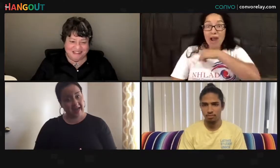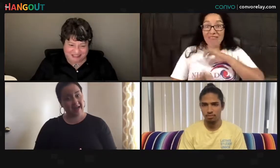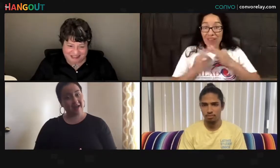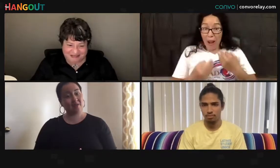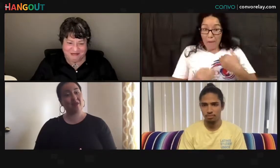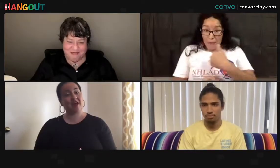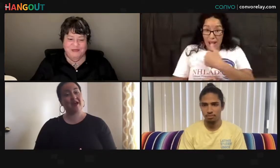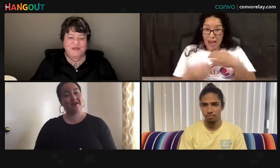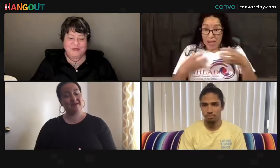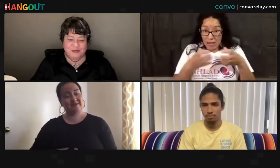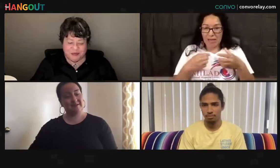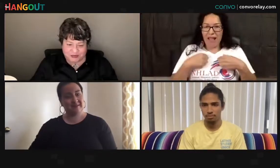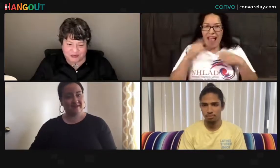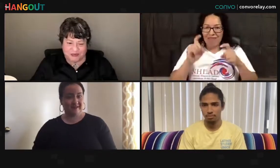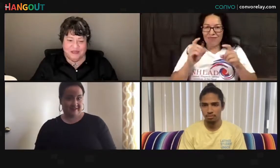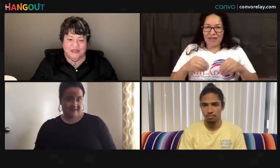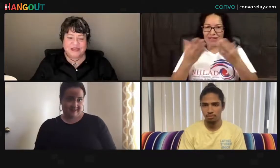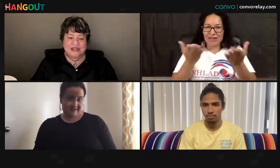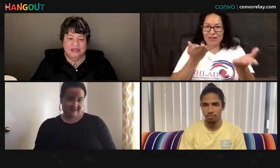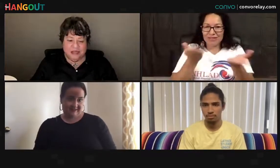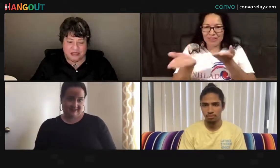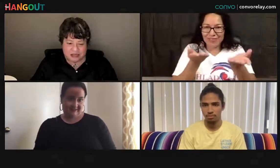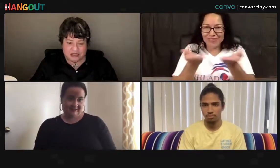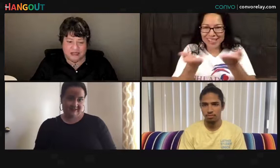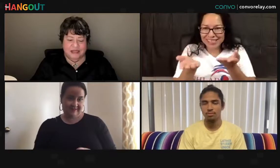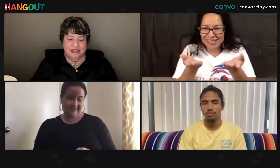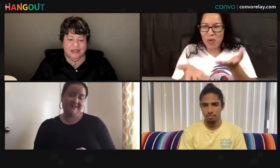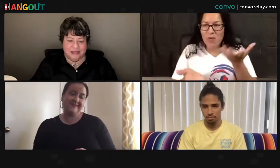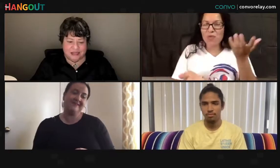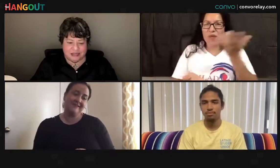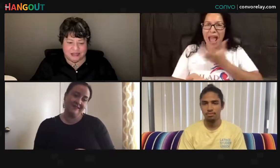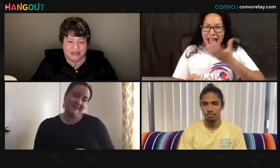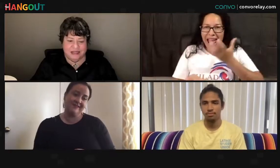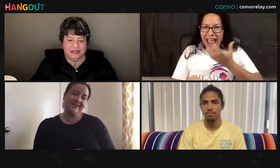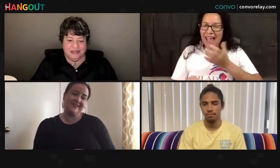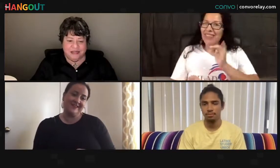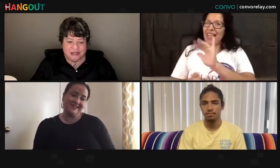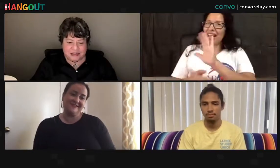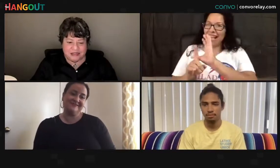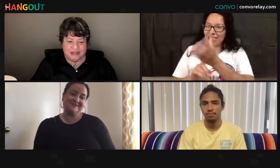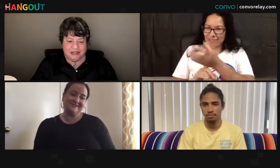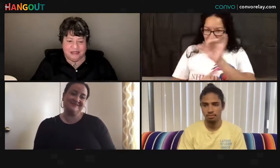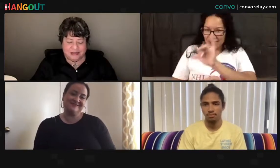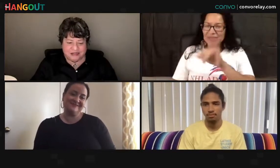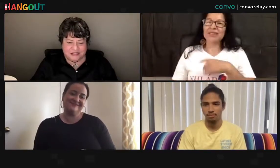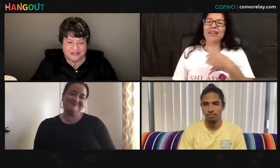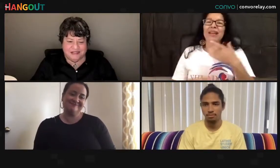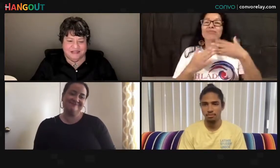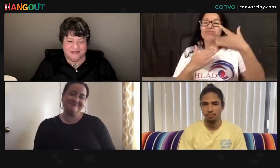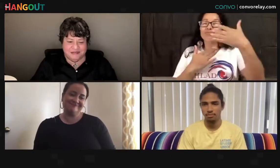to midnight. And we, as family members, had to provide the service. And it was just